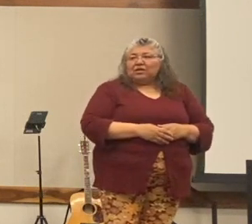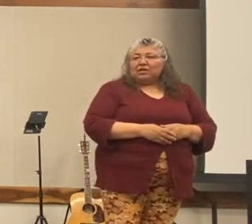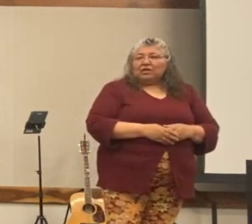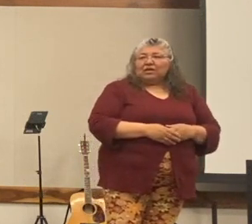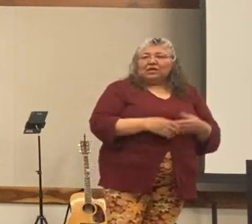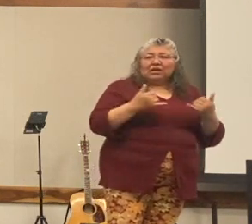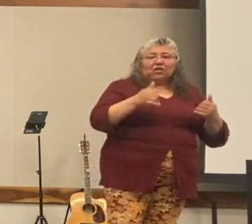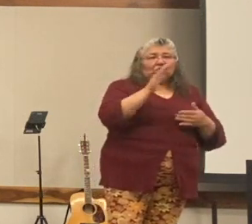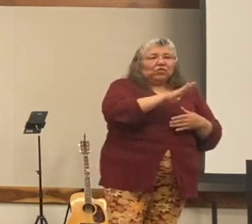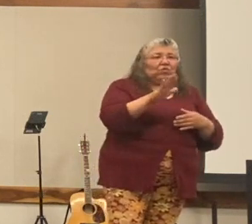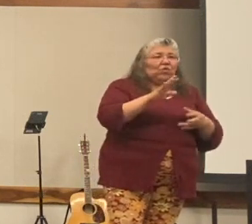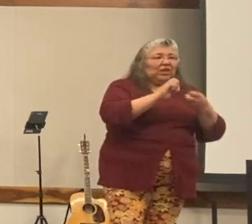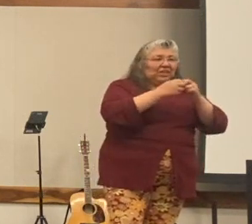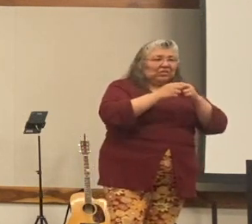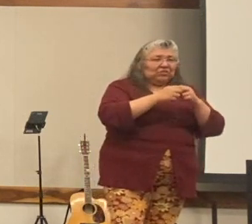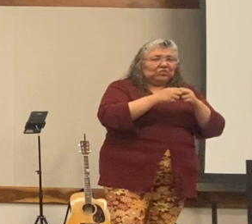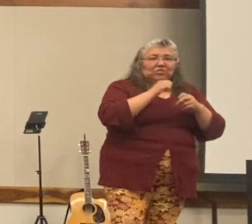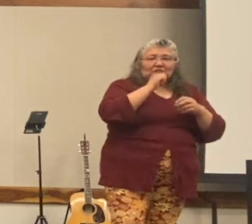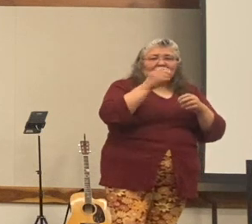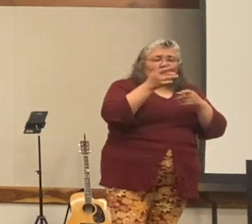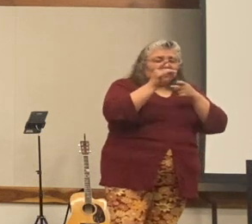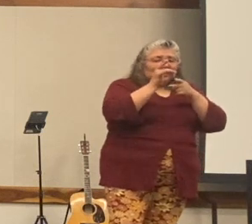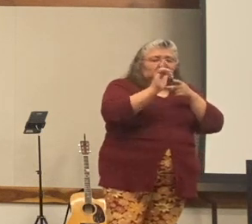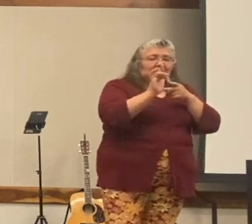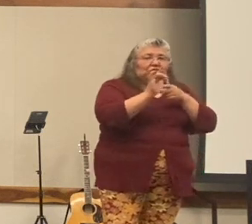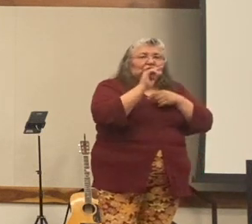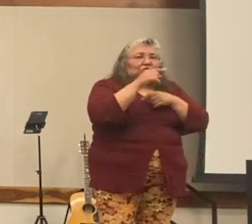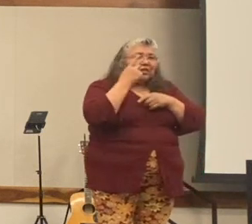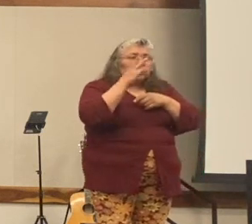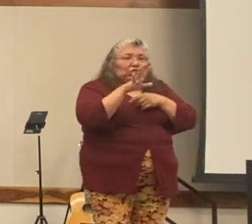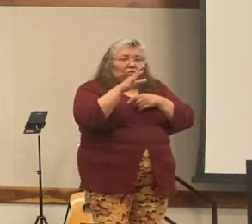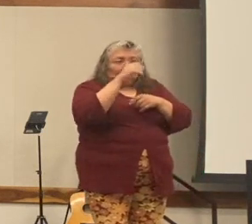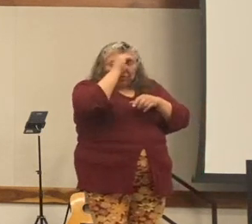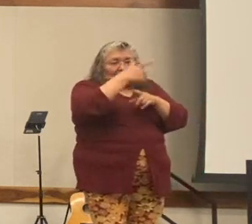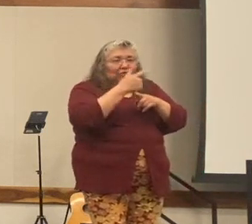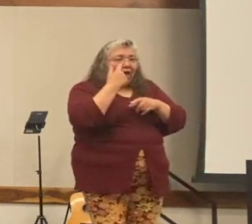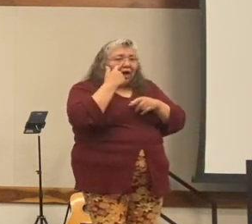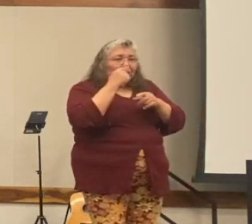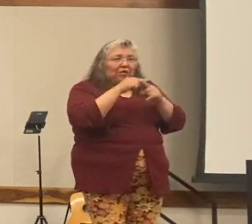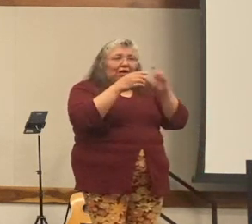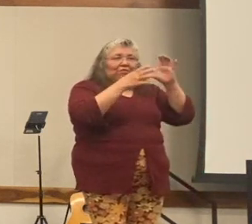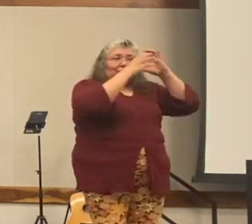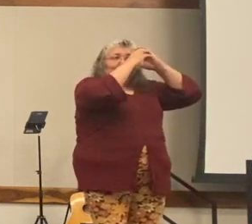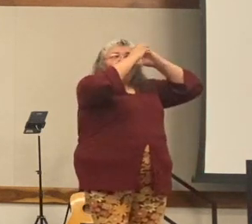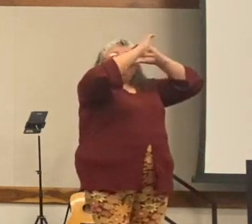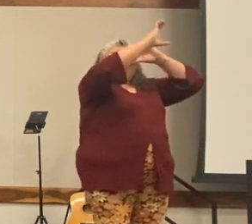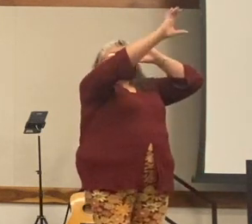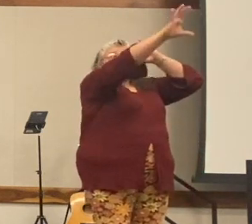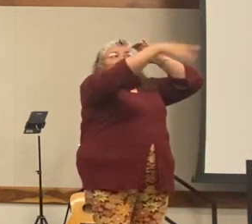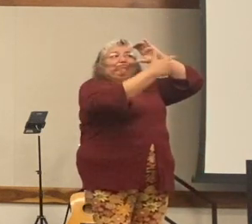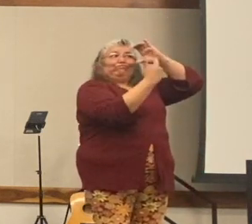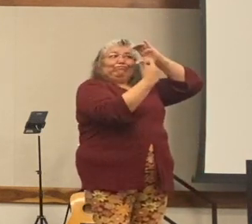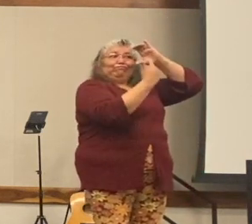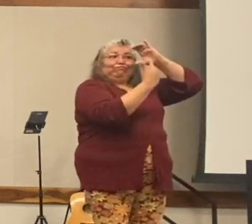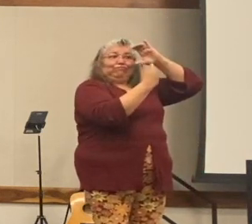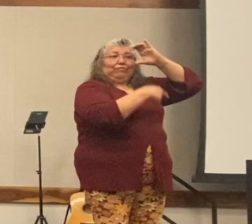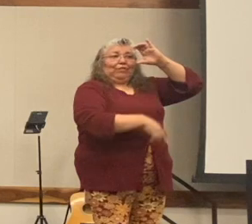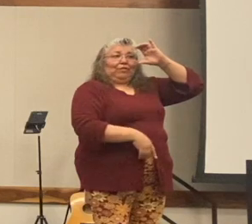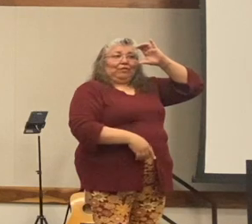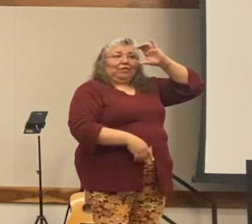And your issues are not like the splinter that you see in your brother's eye, but you got this big old log stuck in your own